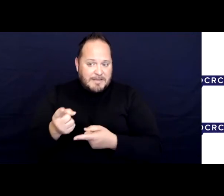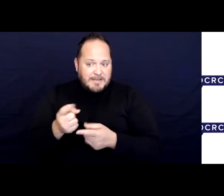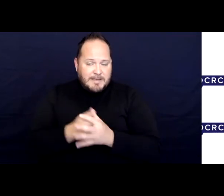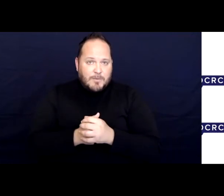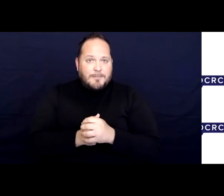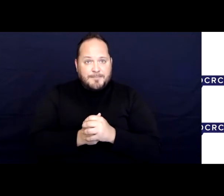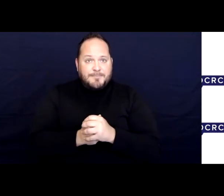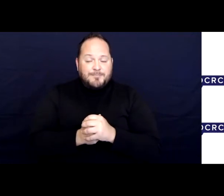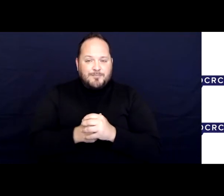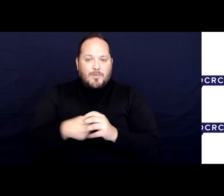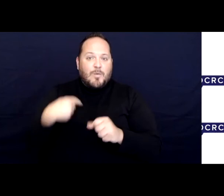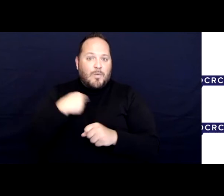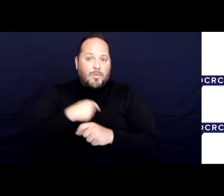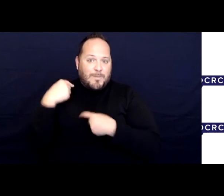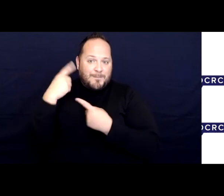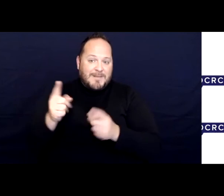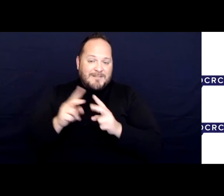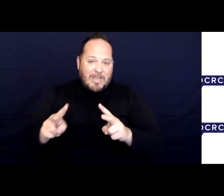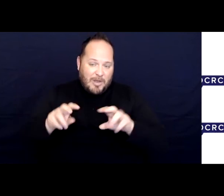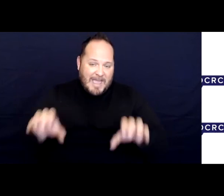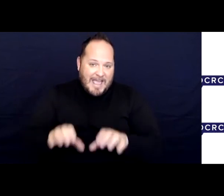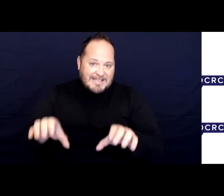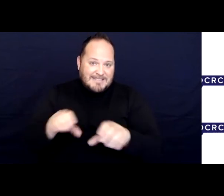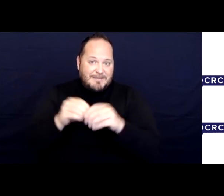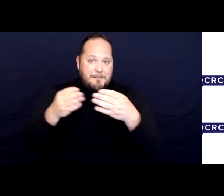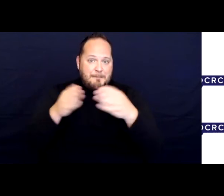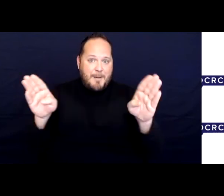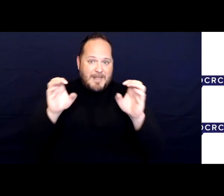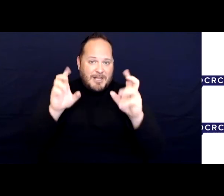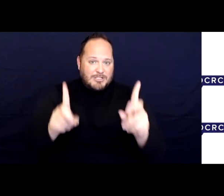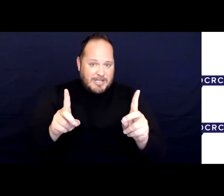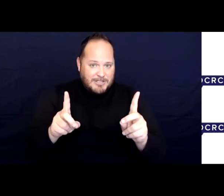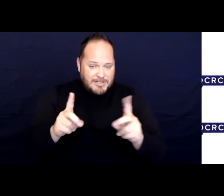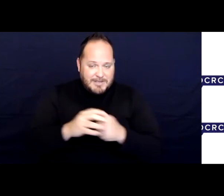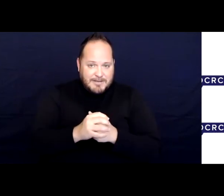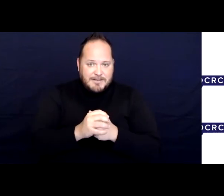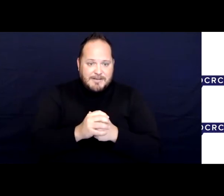we've been very active in the public education. And so I